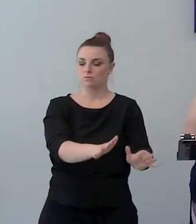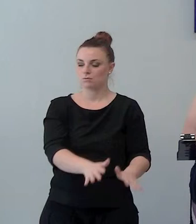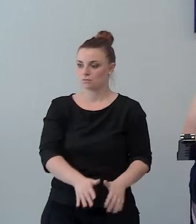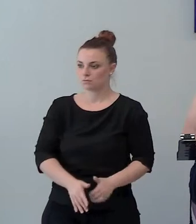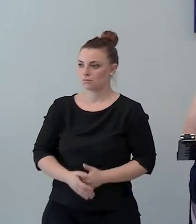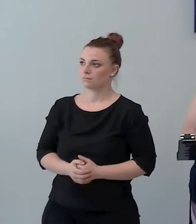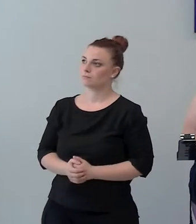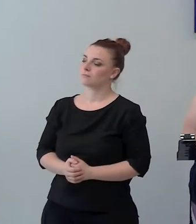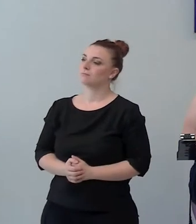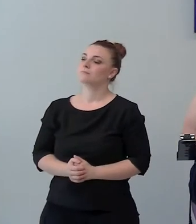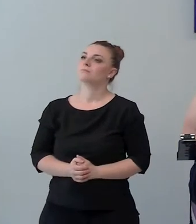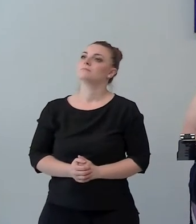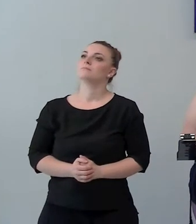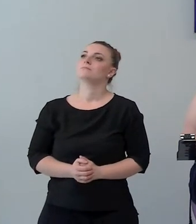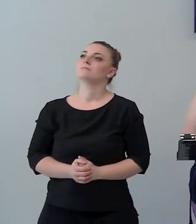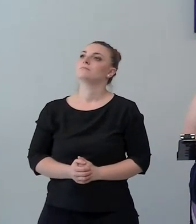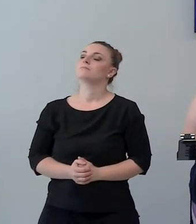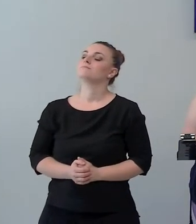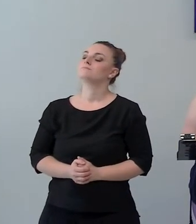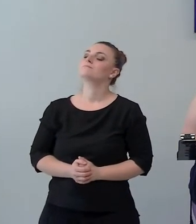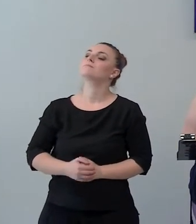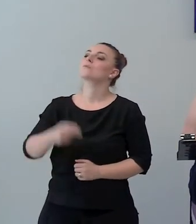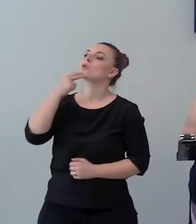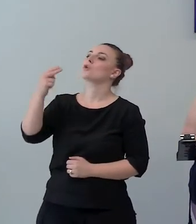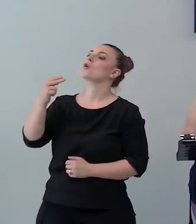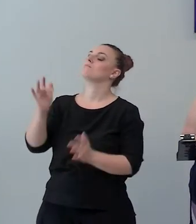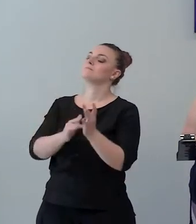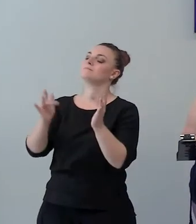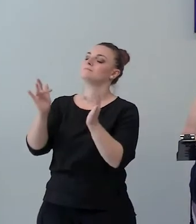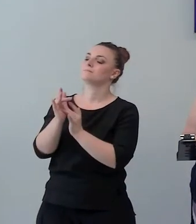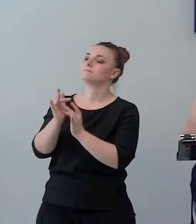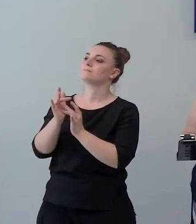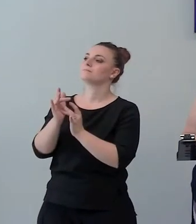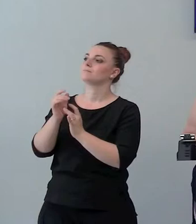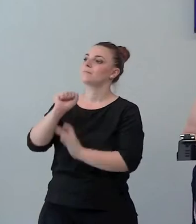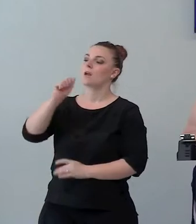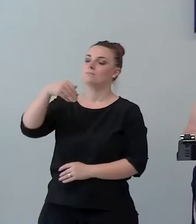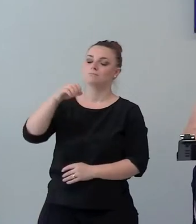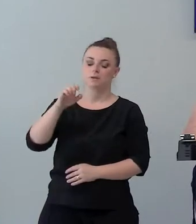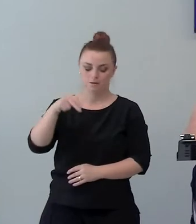carry that are not from you. In the name of Jesus. In the name of Jesus I pray. Amen.